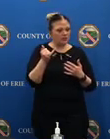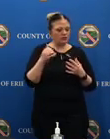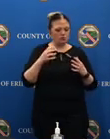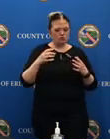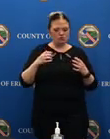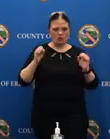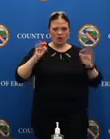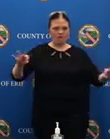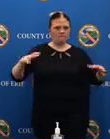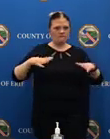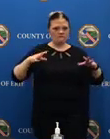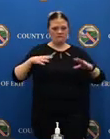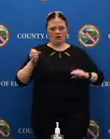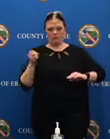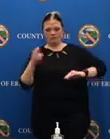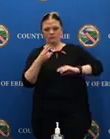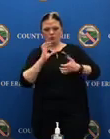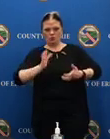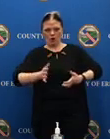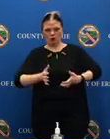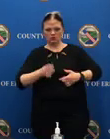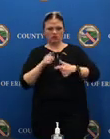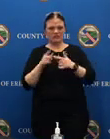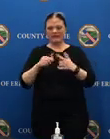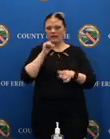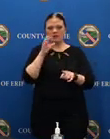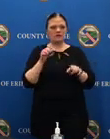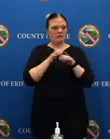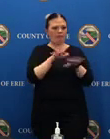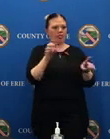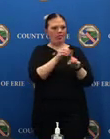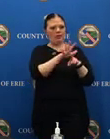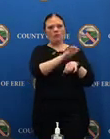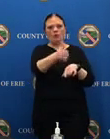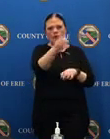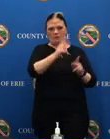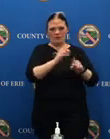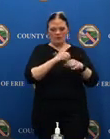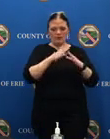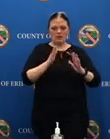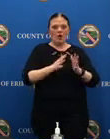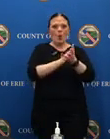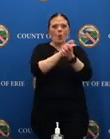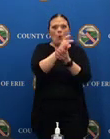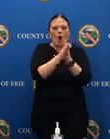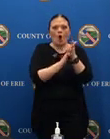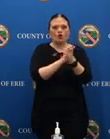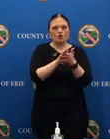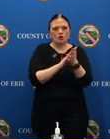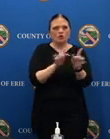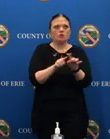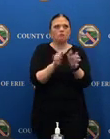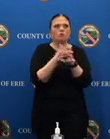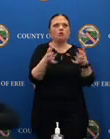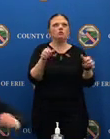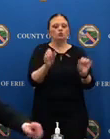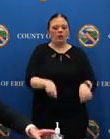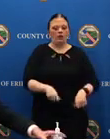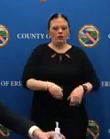remove your clothes, put them in the wash, so again, that won't expose other people in the house. And again, wash your hands as much as you